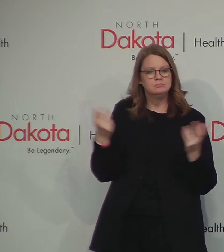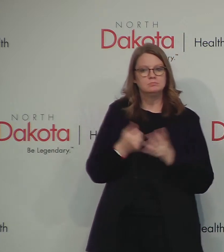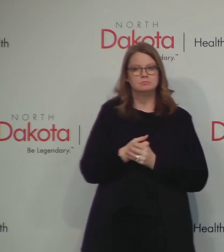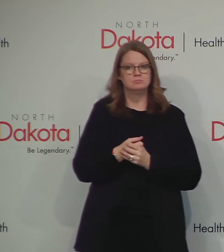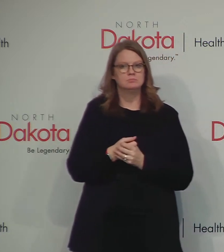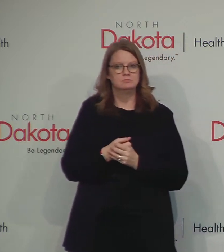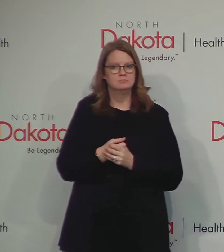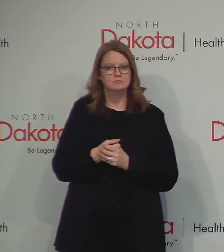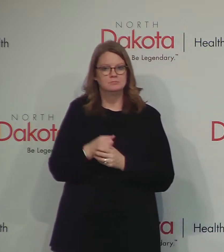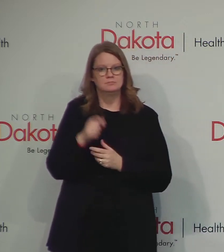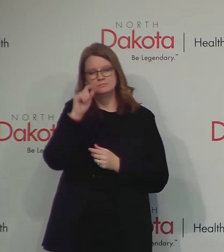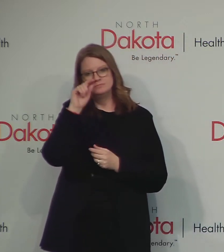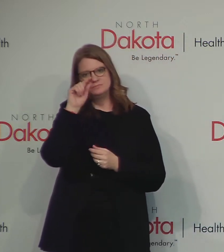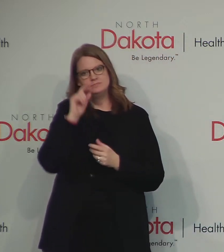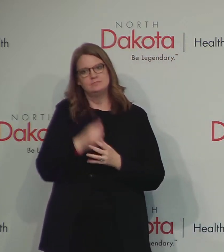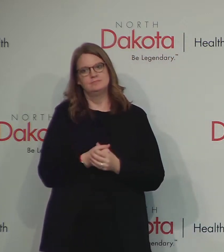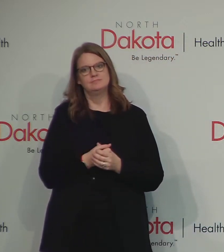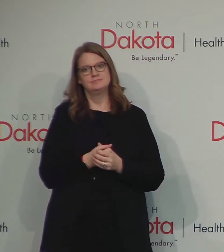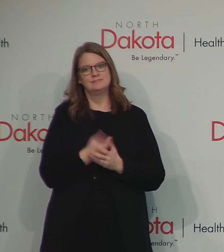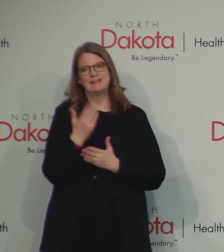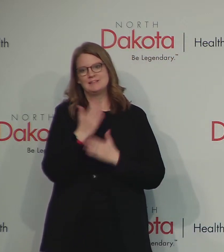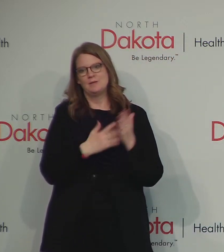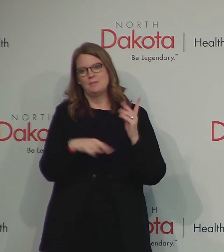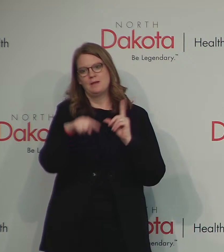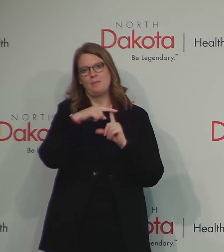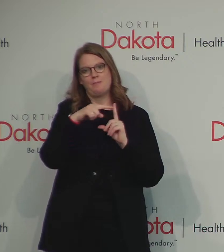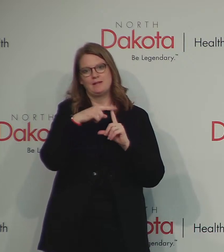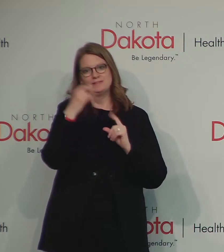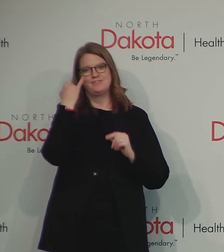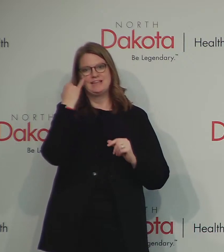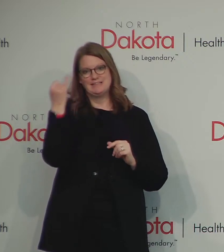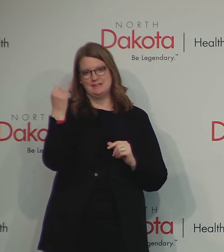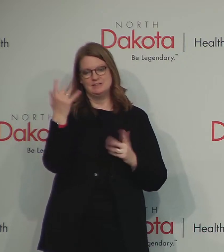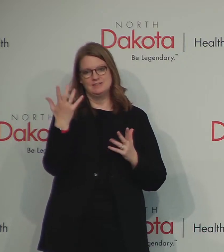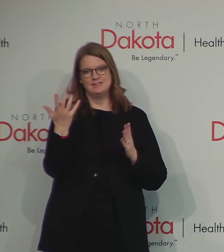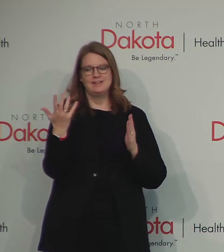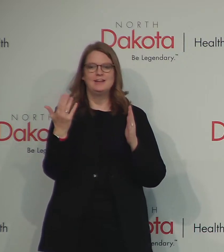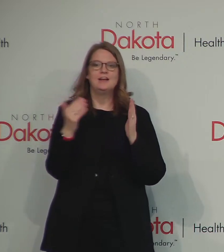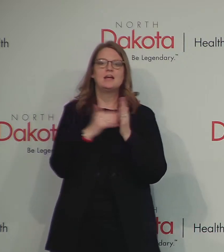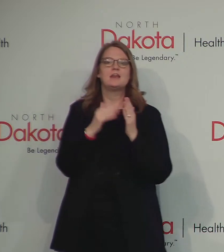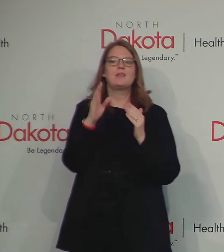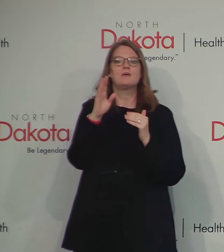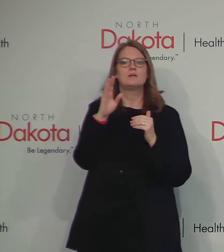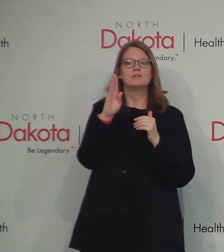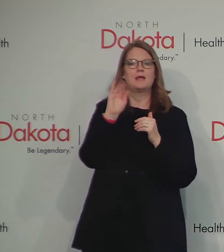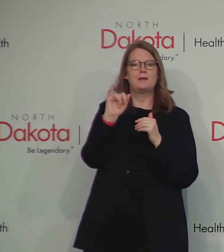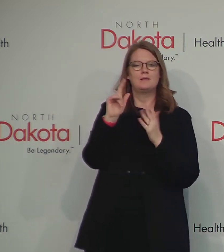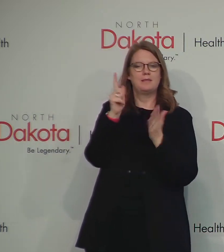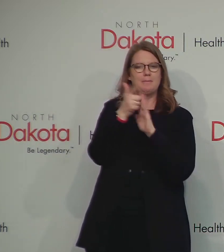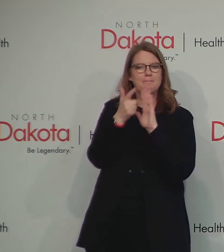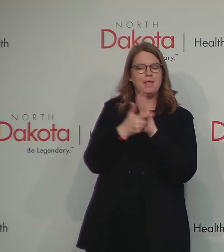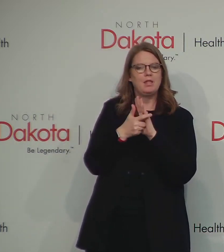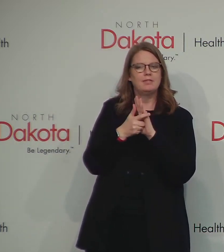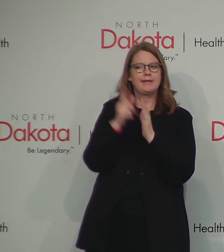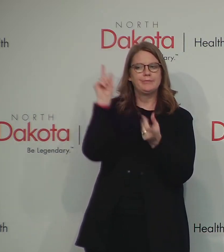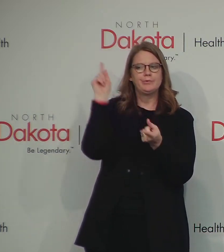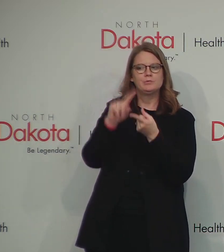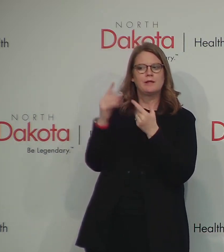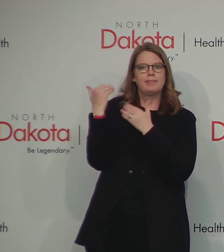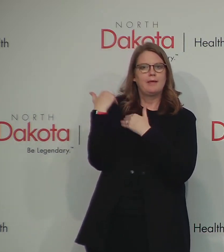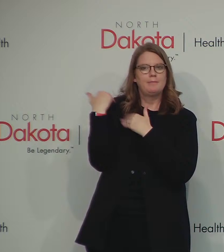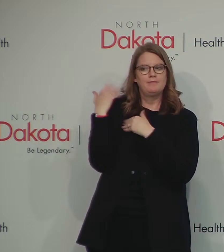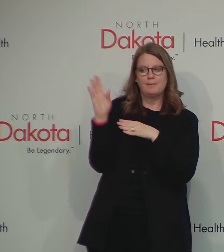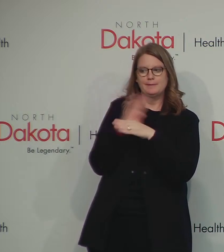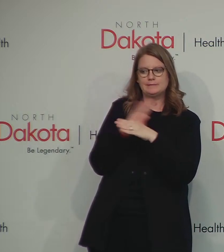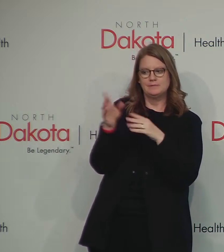there are some positive ideas coming. I know there's another bill related to reducing liability for businesses that have